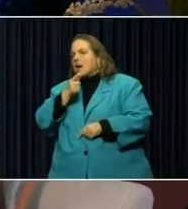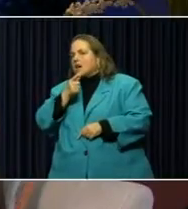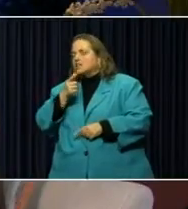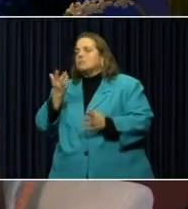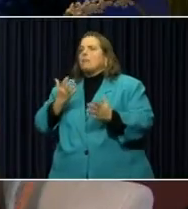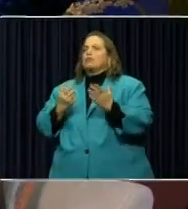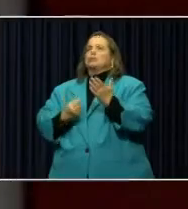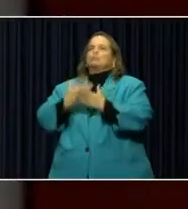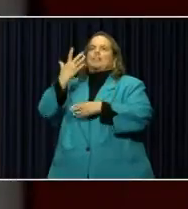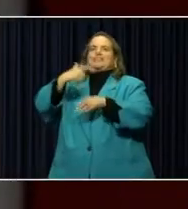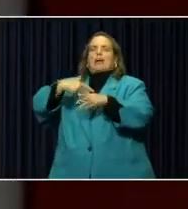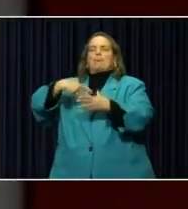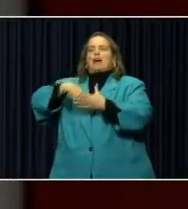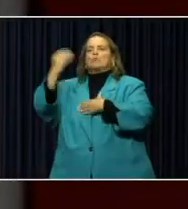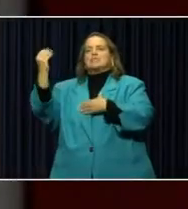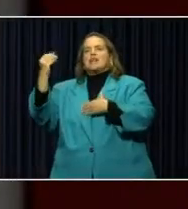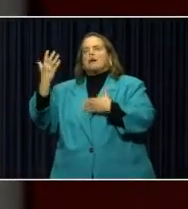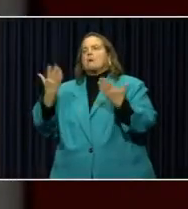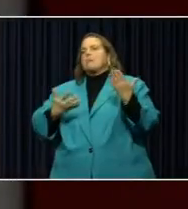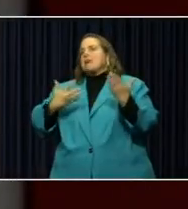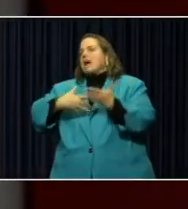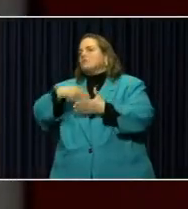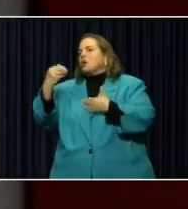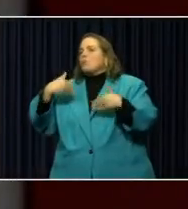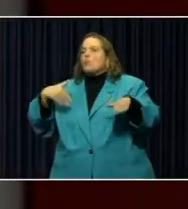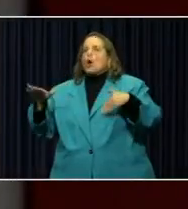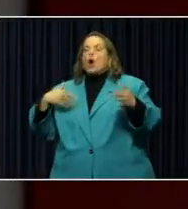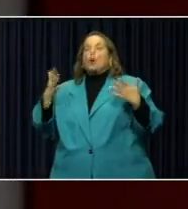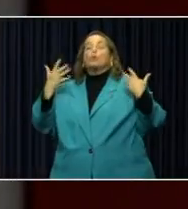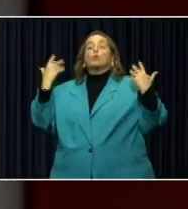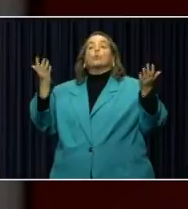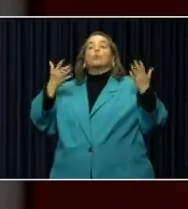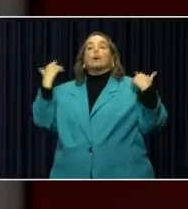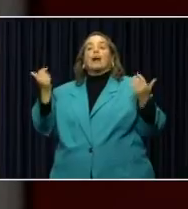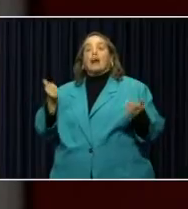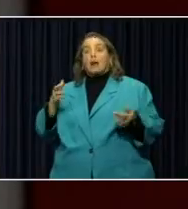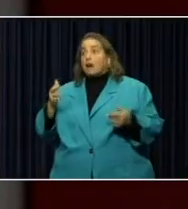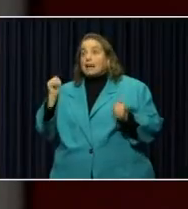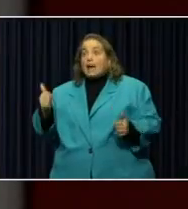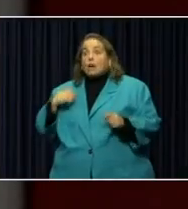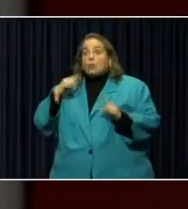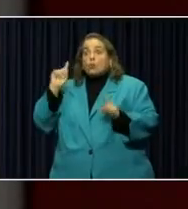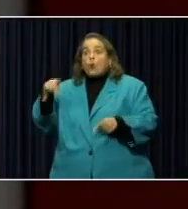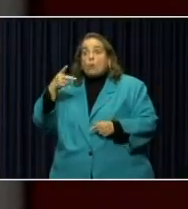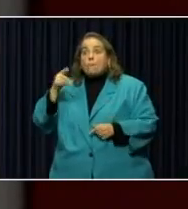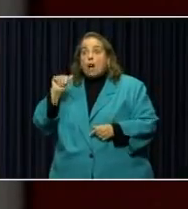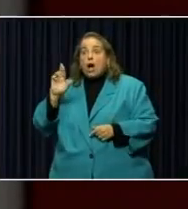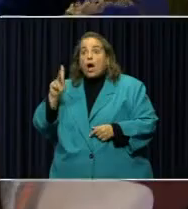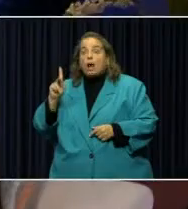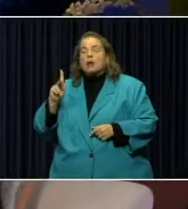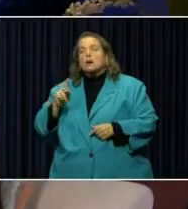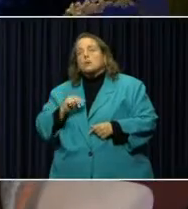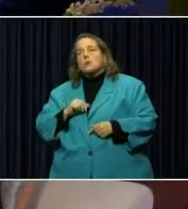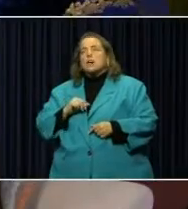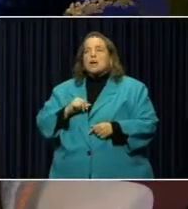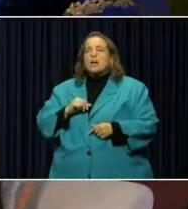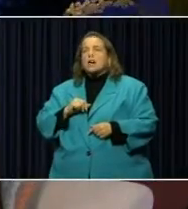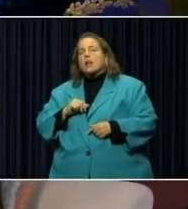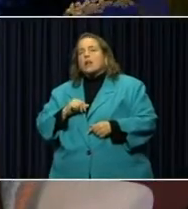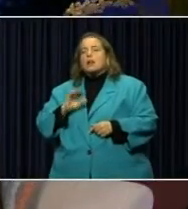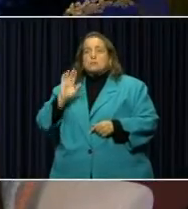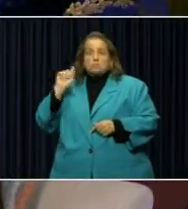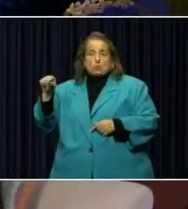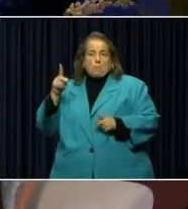screen time, maybe even go outside for a walk and get some fresh air. Can we go to the park? Well, going to the